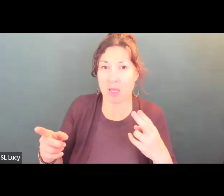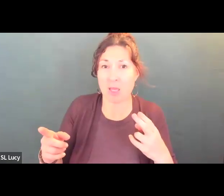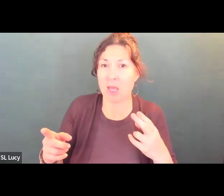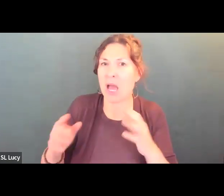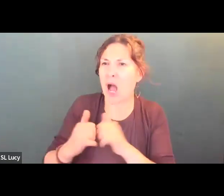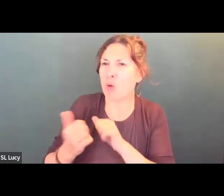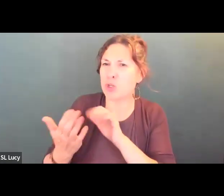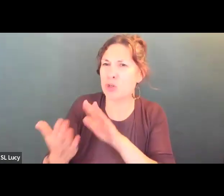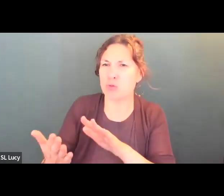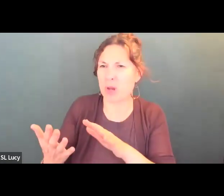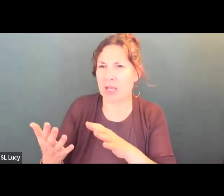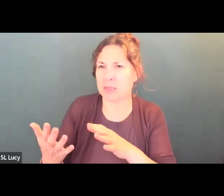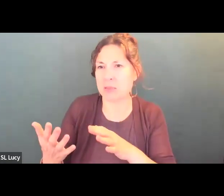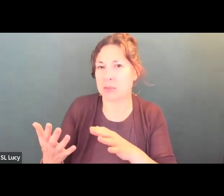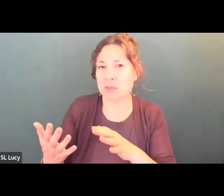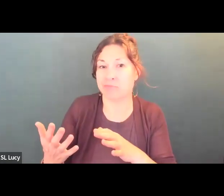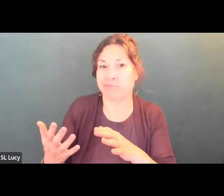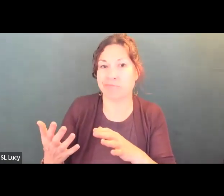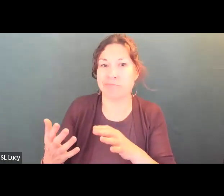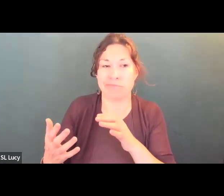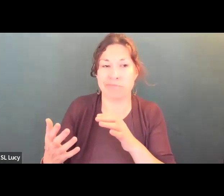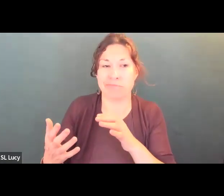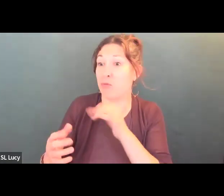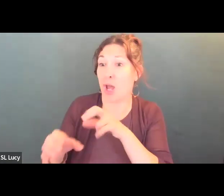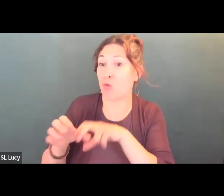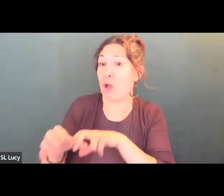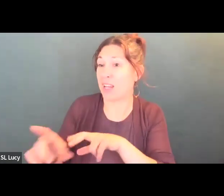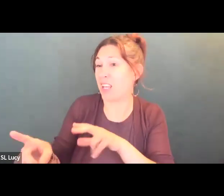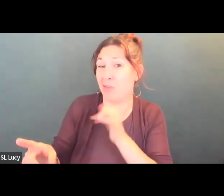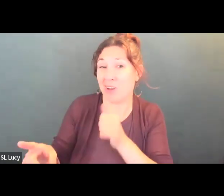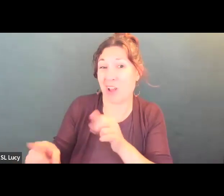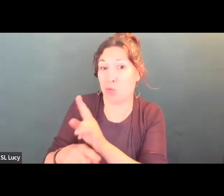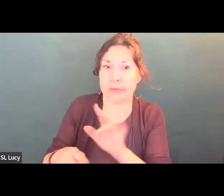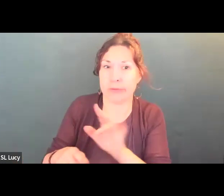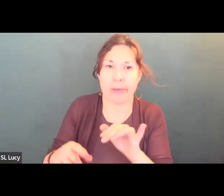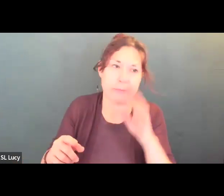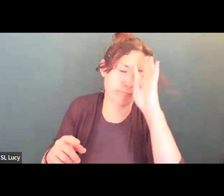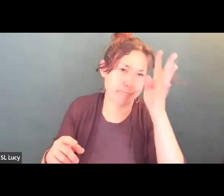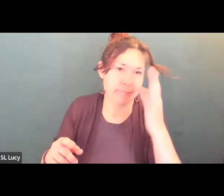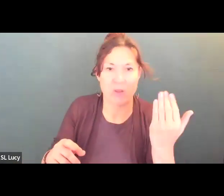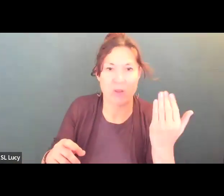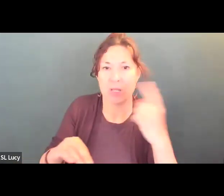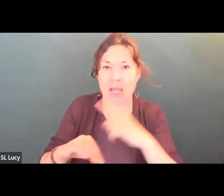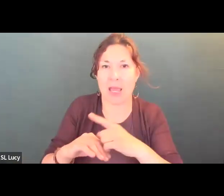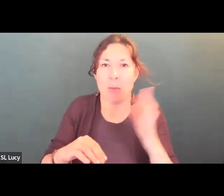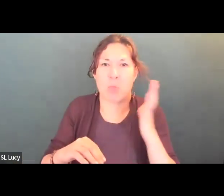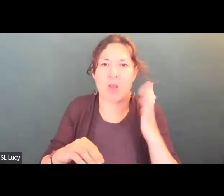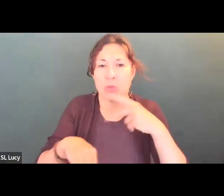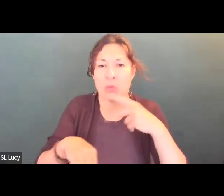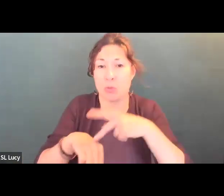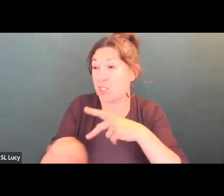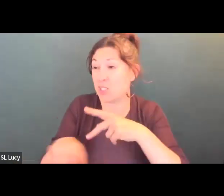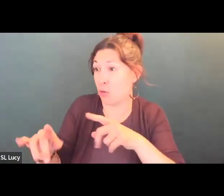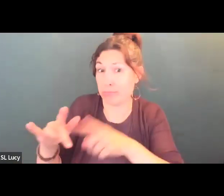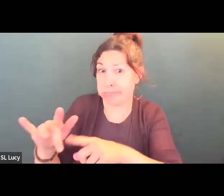I'm making up a number, 15 days you haven't been on the bus. I'm remembering my old days as a principal too, right? Like, you have a no-show for so